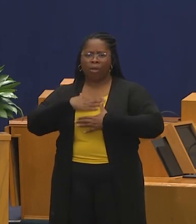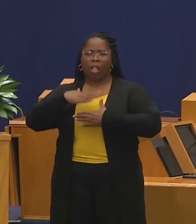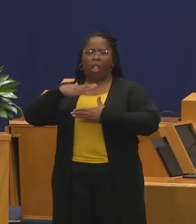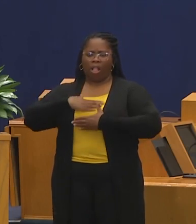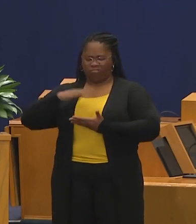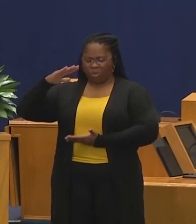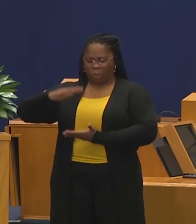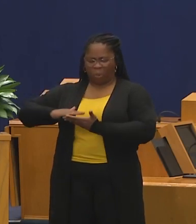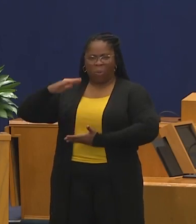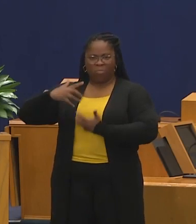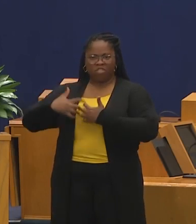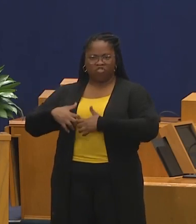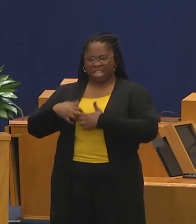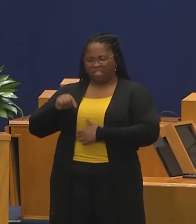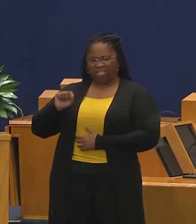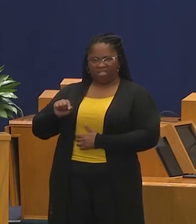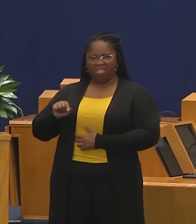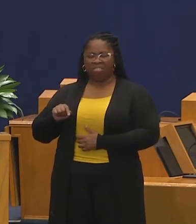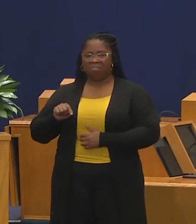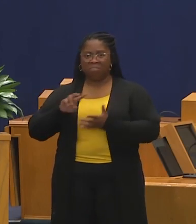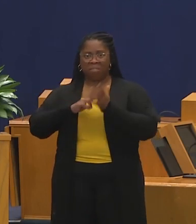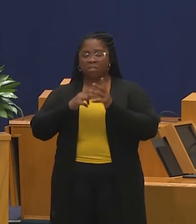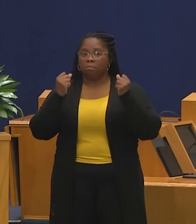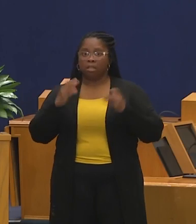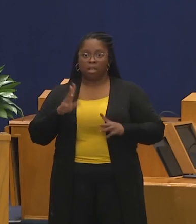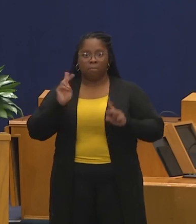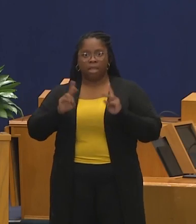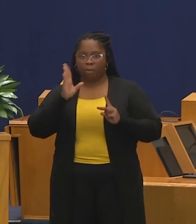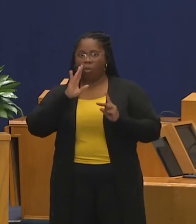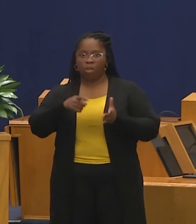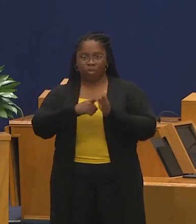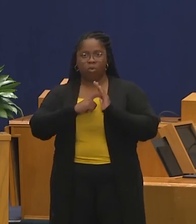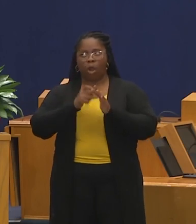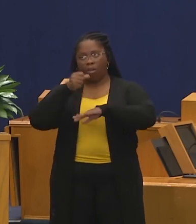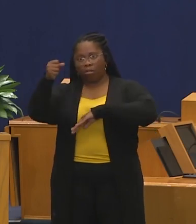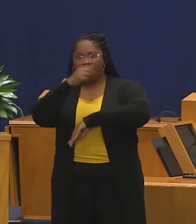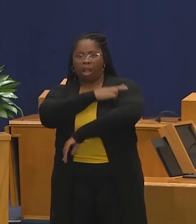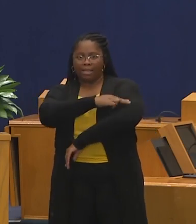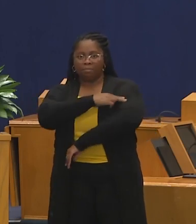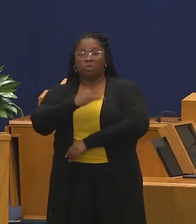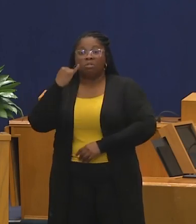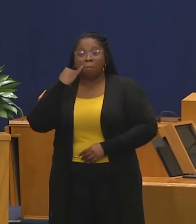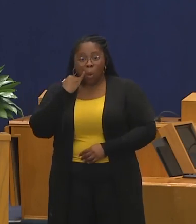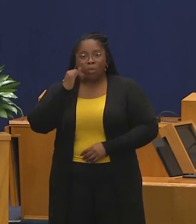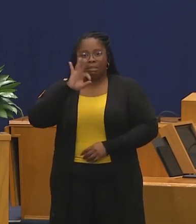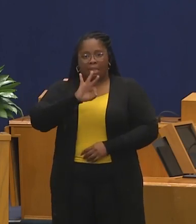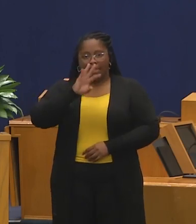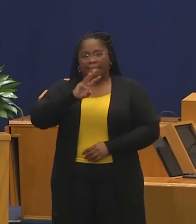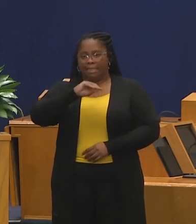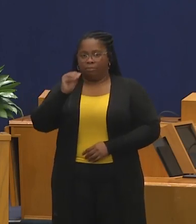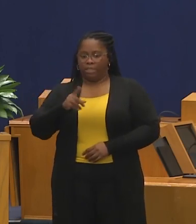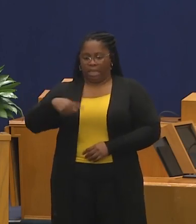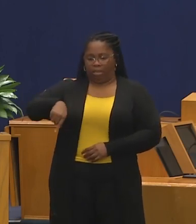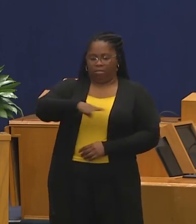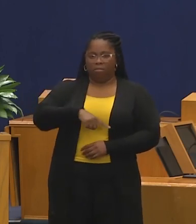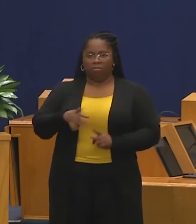we're talking about a large number of individuals that would have required hospital care, with that 96% of the population being